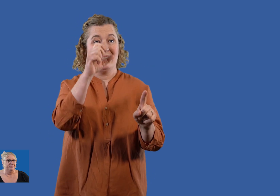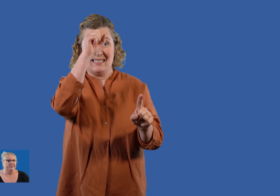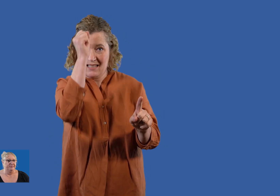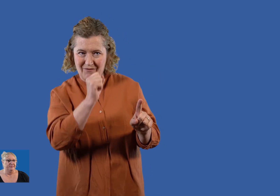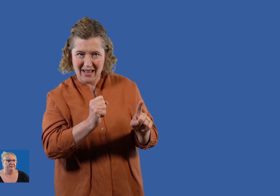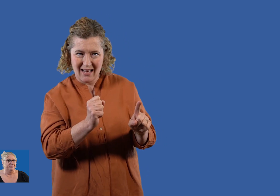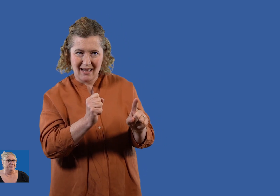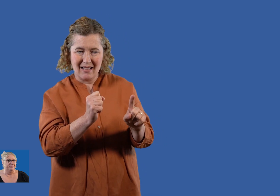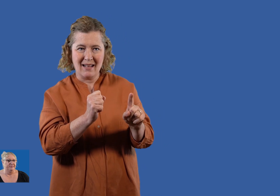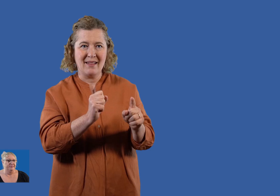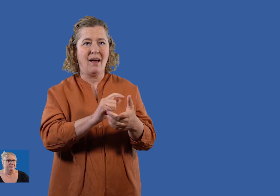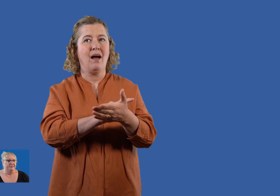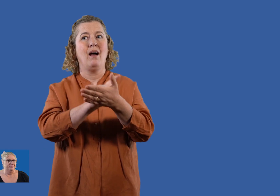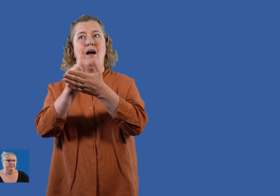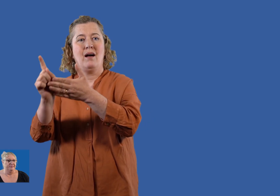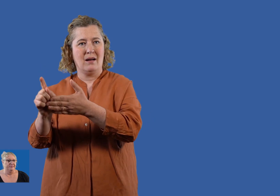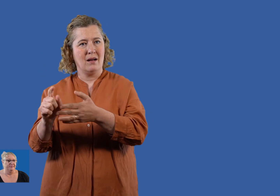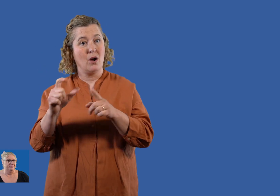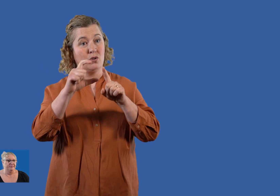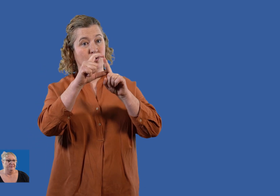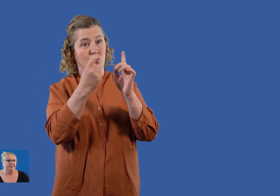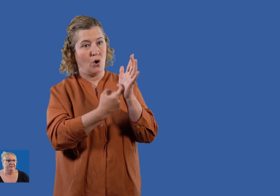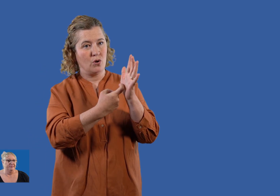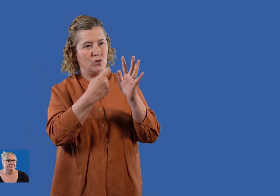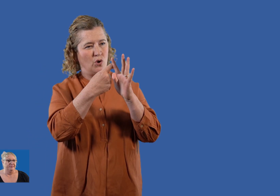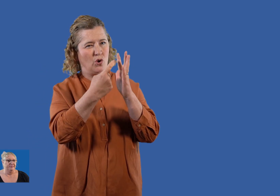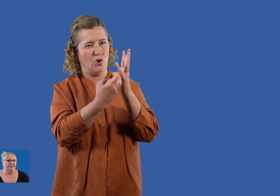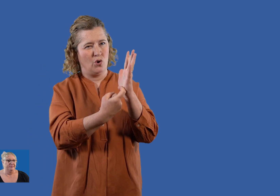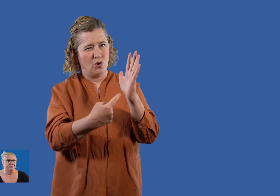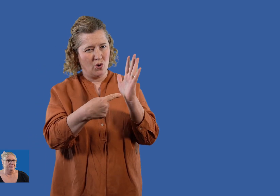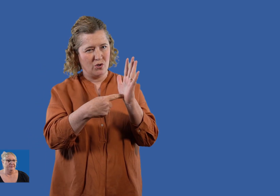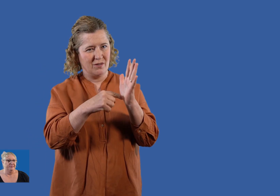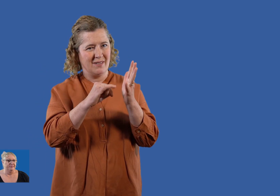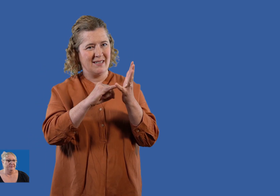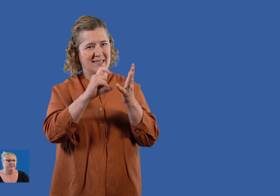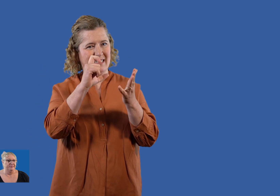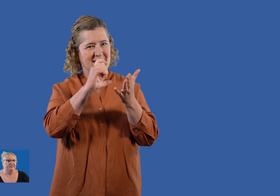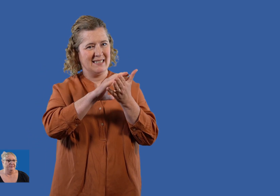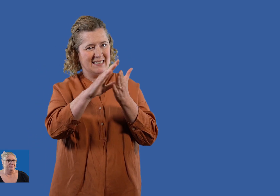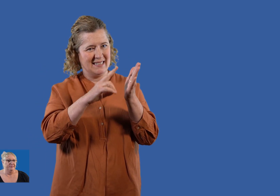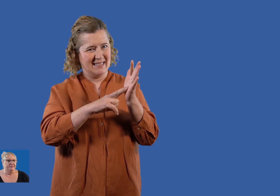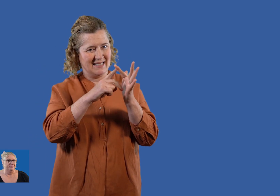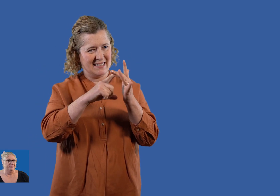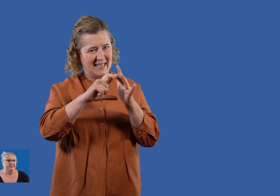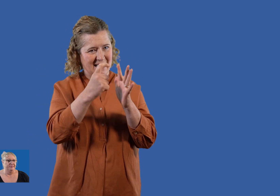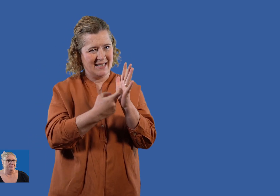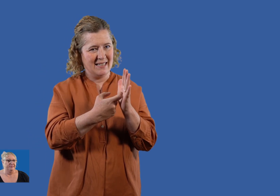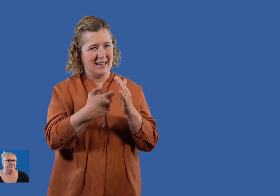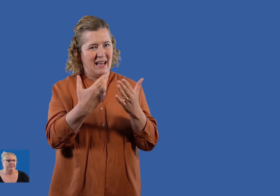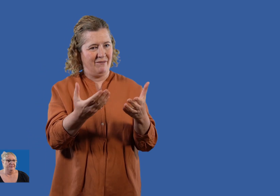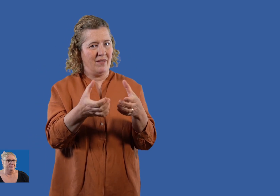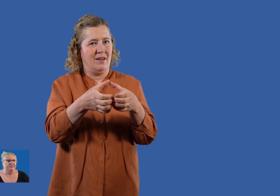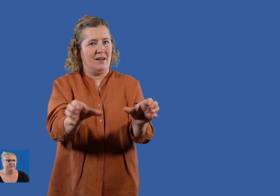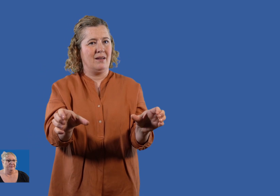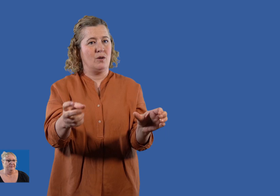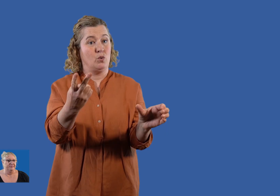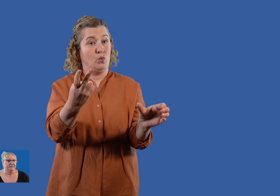It's then been reclassified by Dr. Kurt Schneider with more specific information, including first